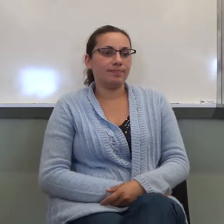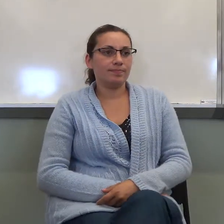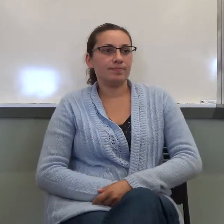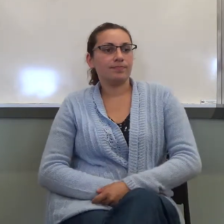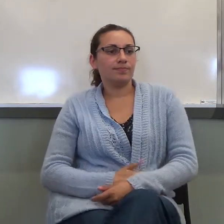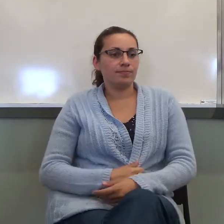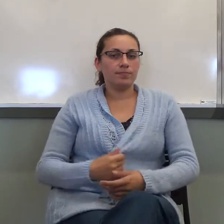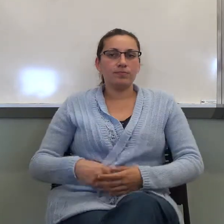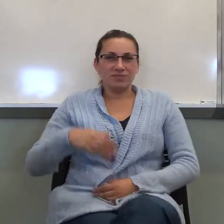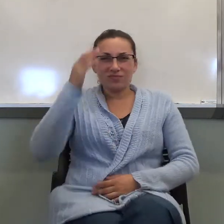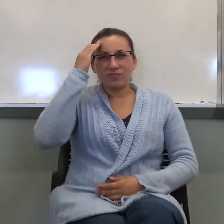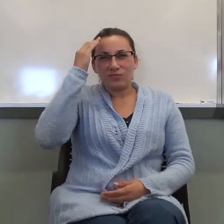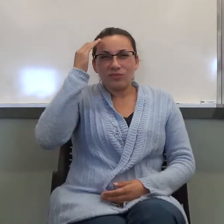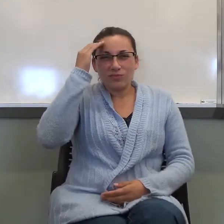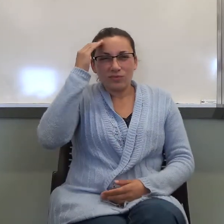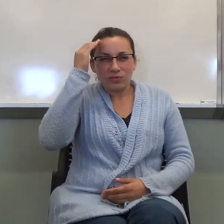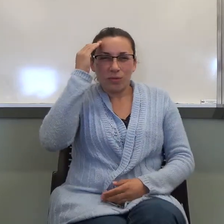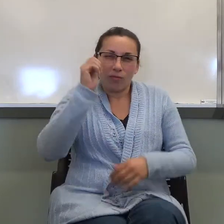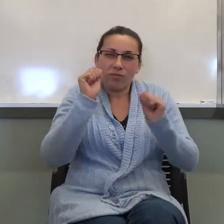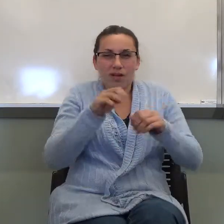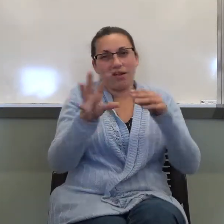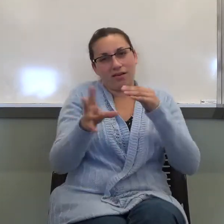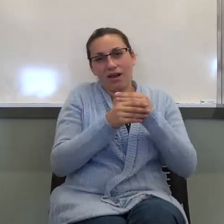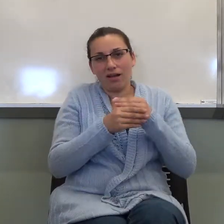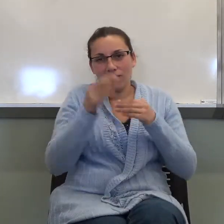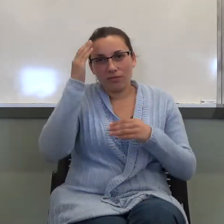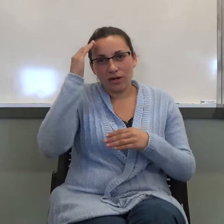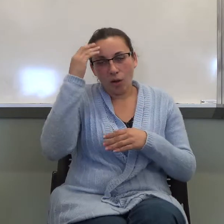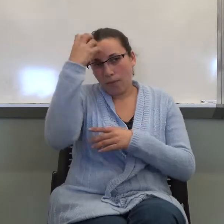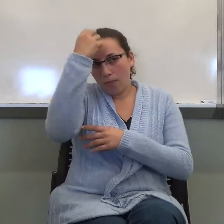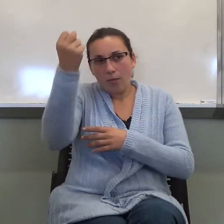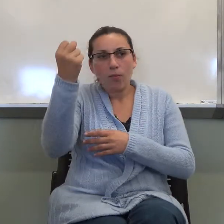Now we know how to add real numbers. We did it by memorizing tables.